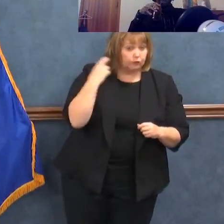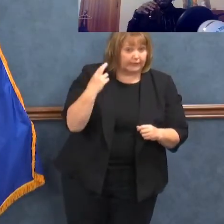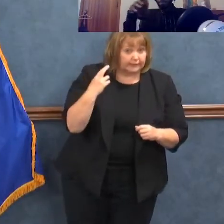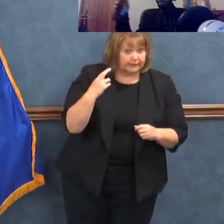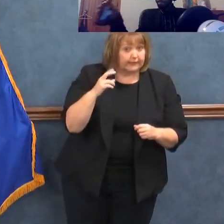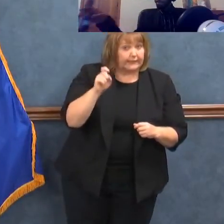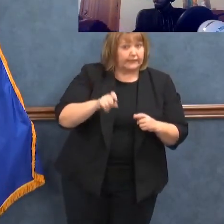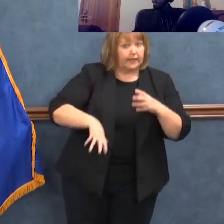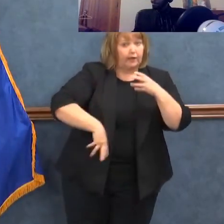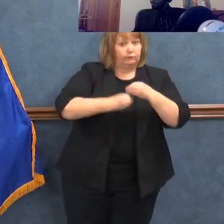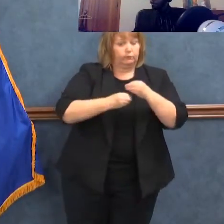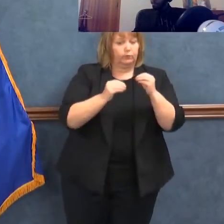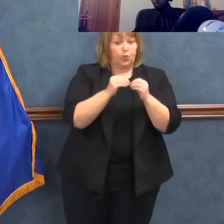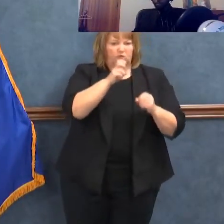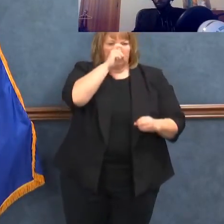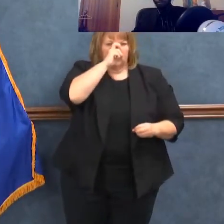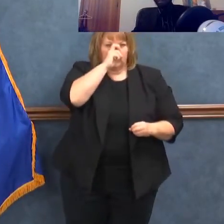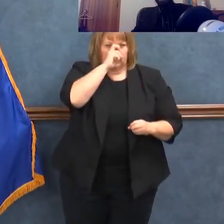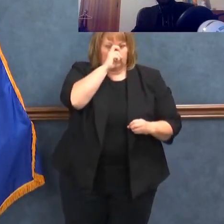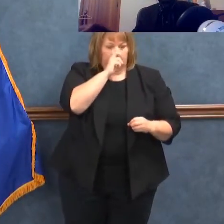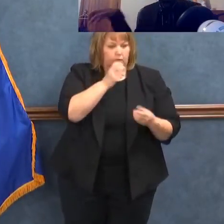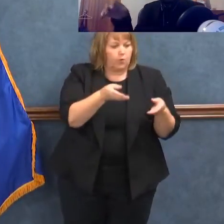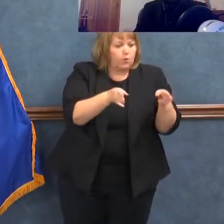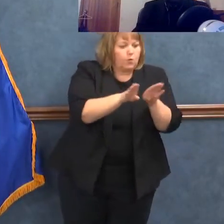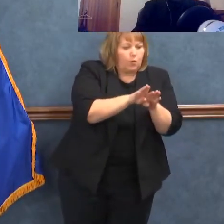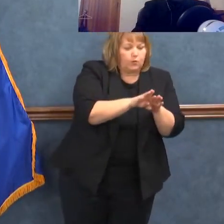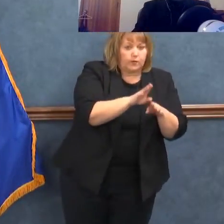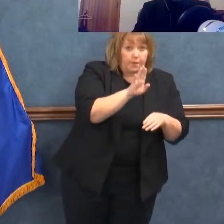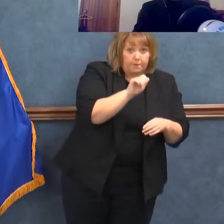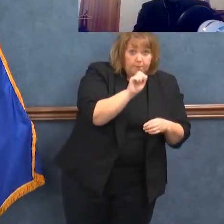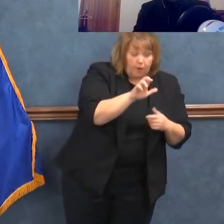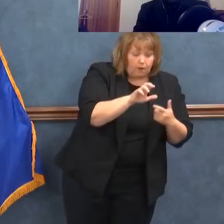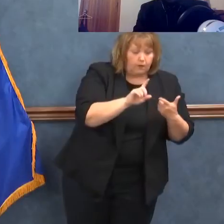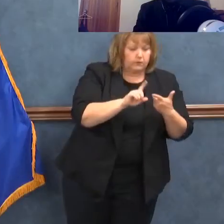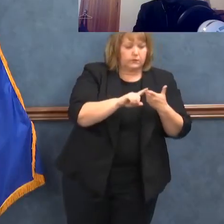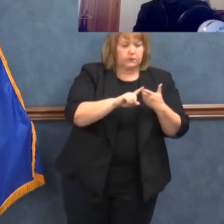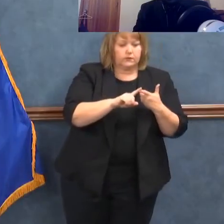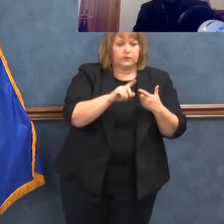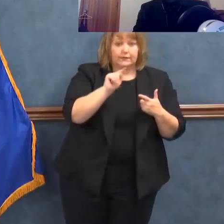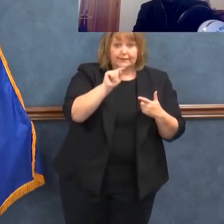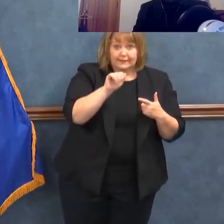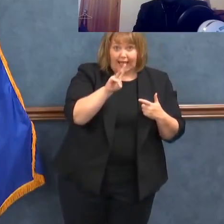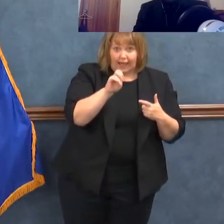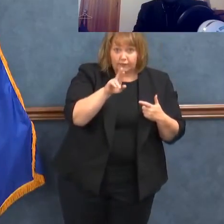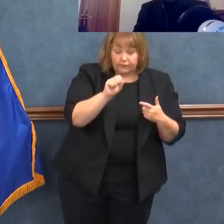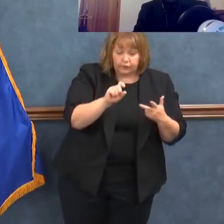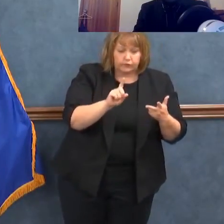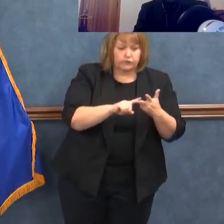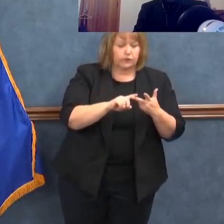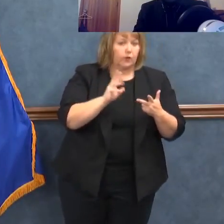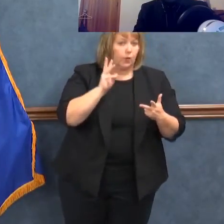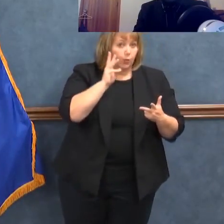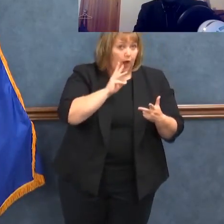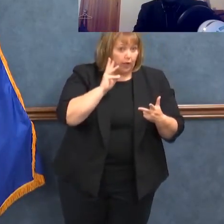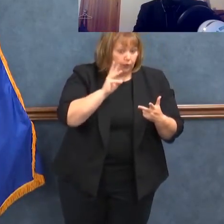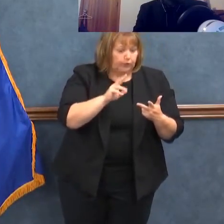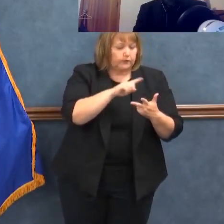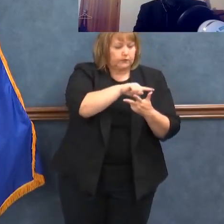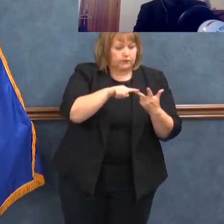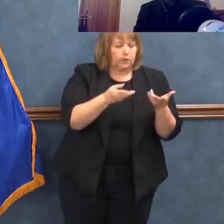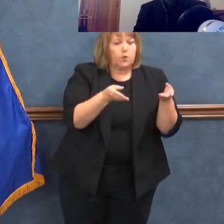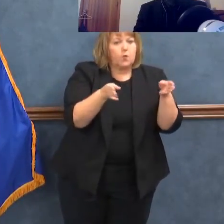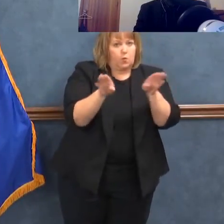the additional mitigation efforts of closing bars, pubs, taverns, and wineries to slow the spread